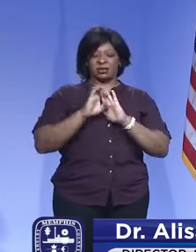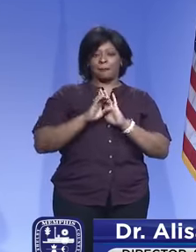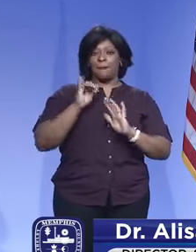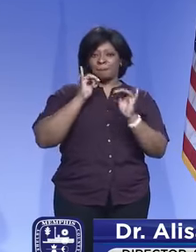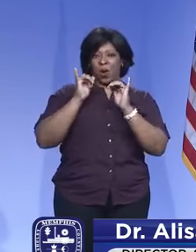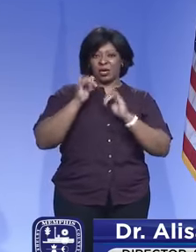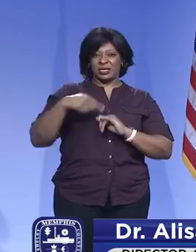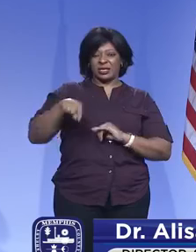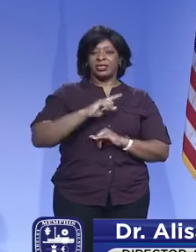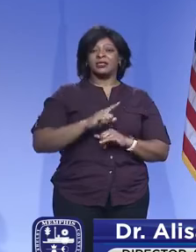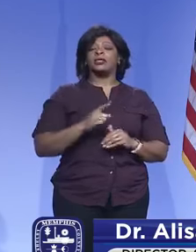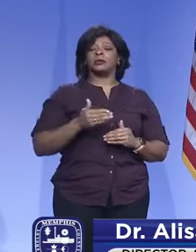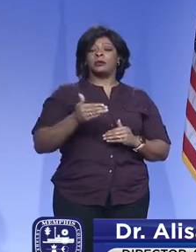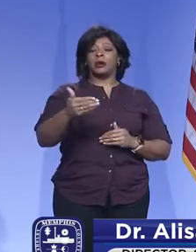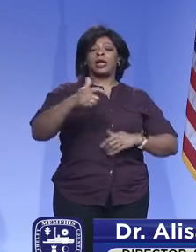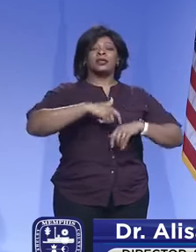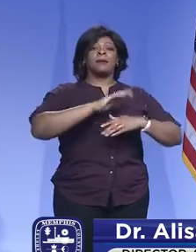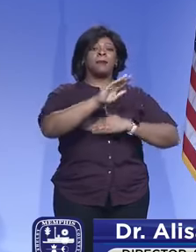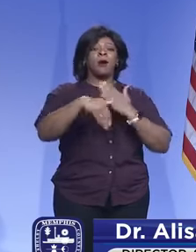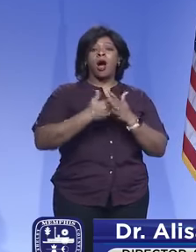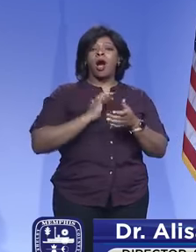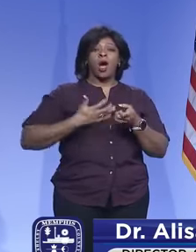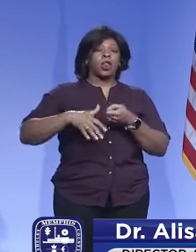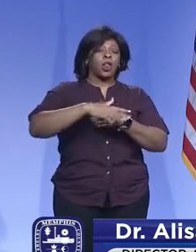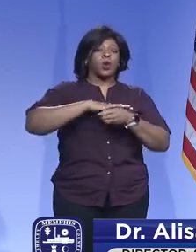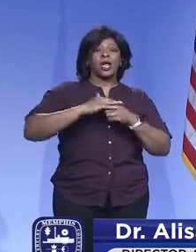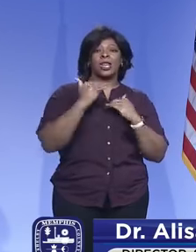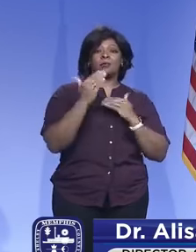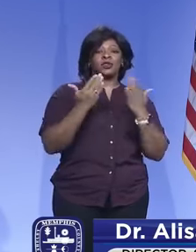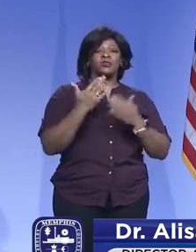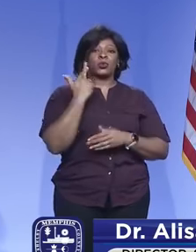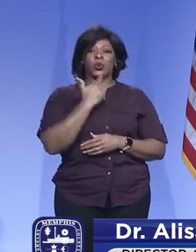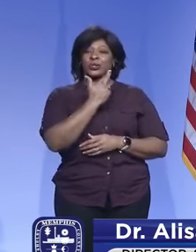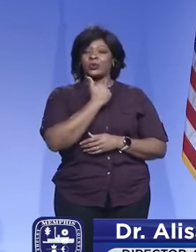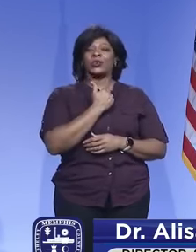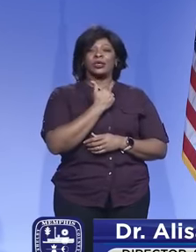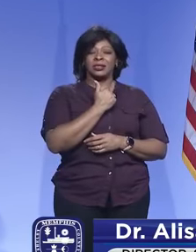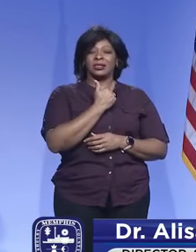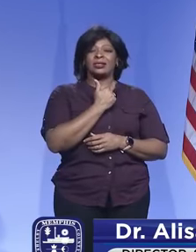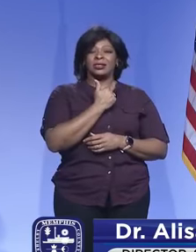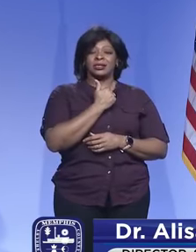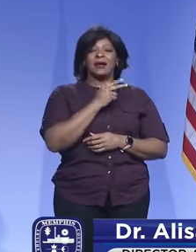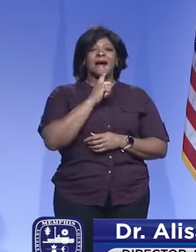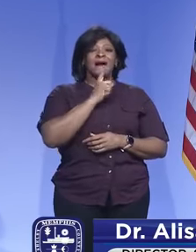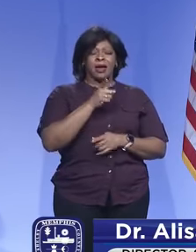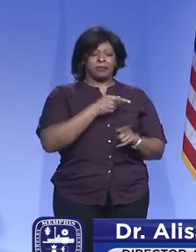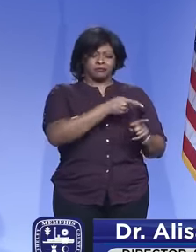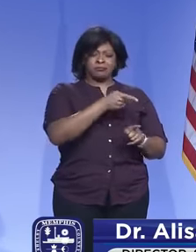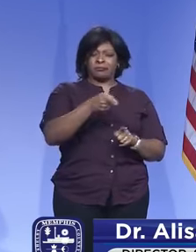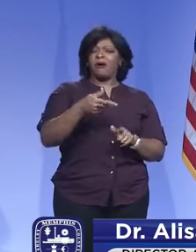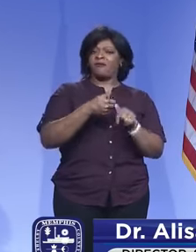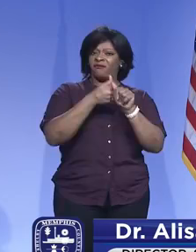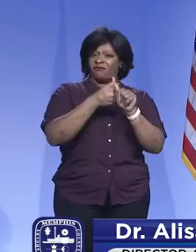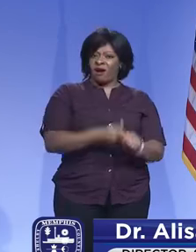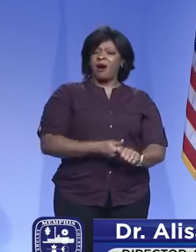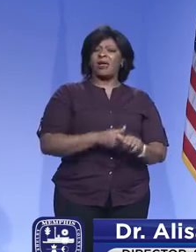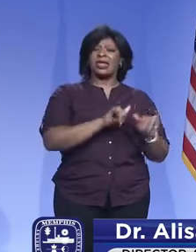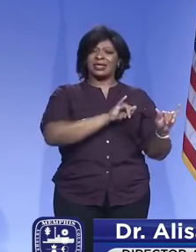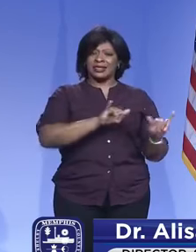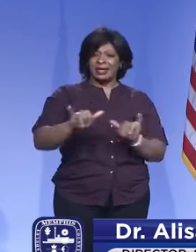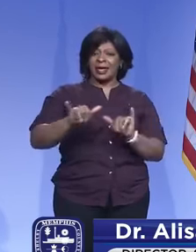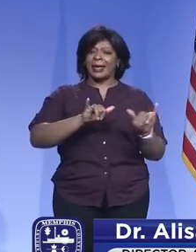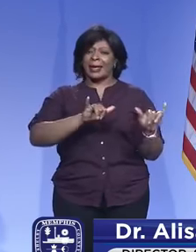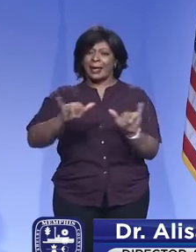restaurants, over time, all of our local limited service restaurants actually are following the same guidance